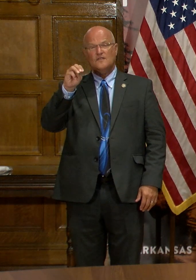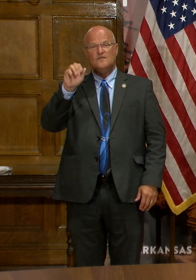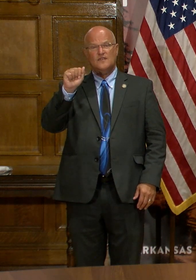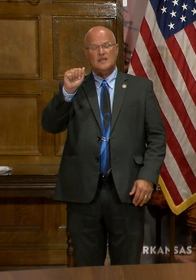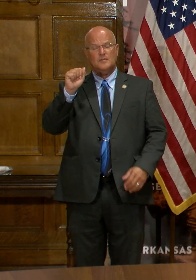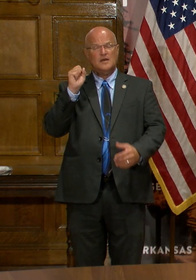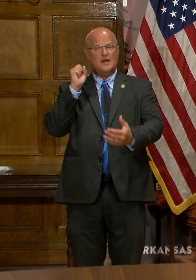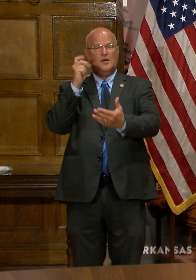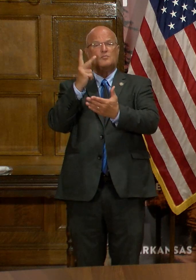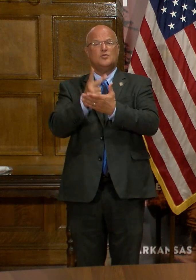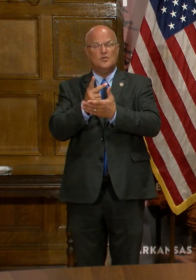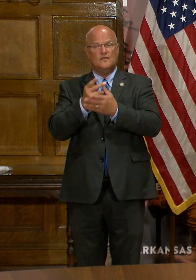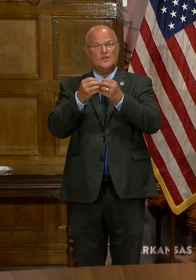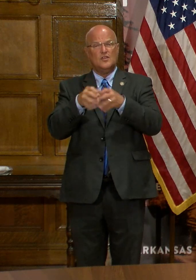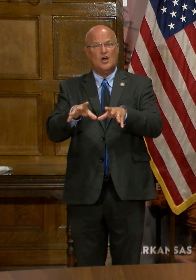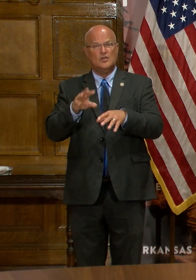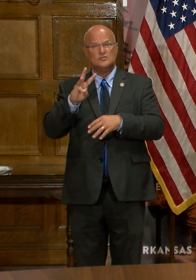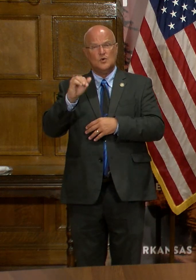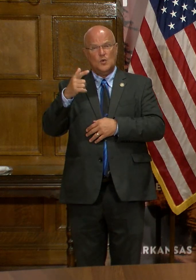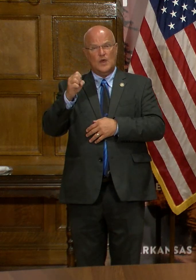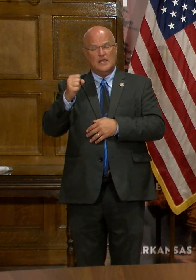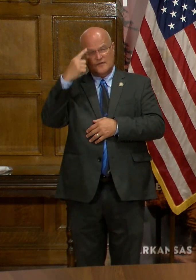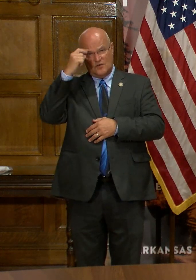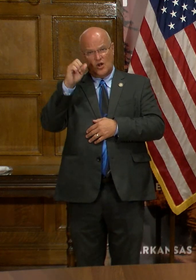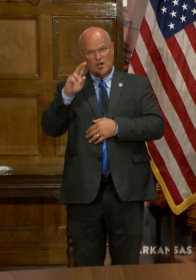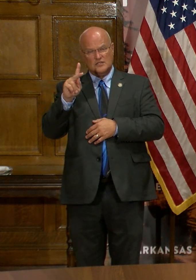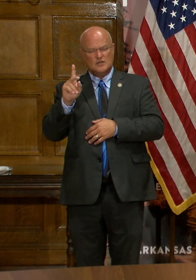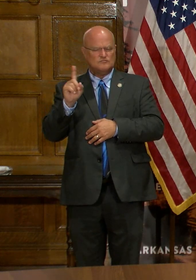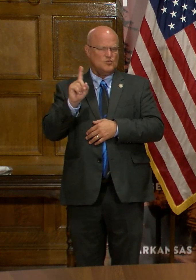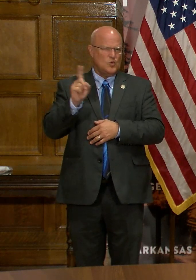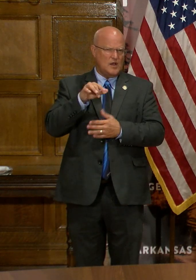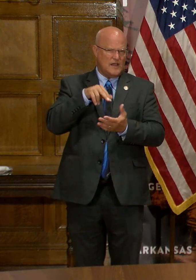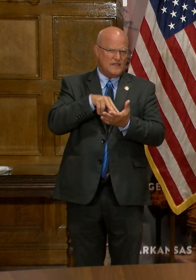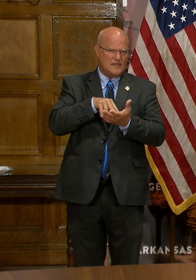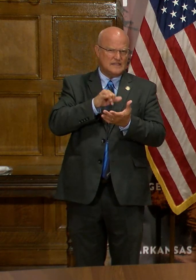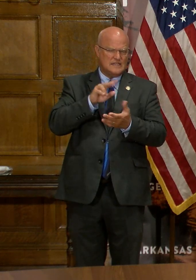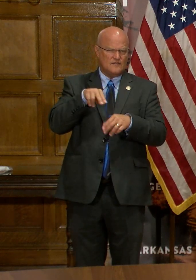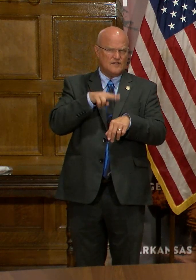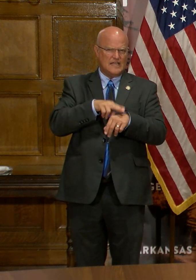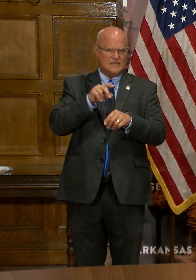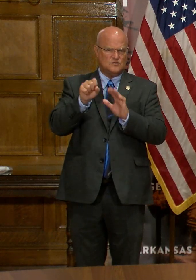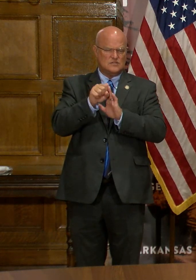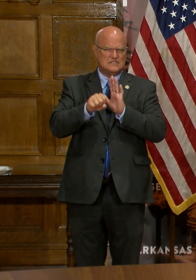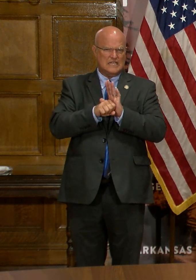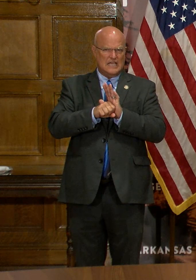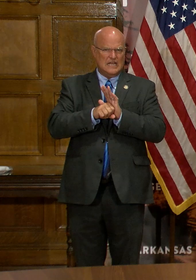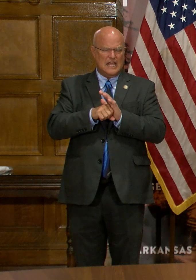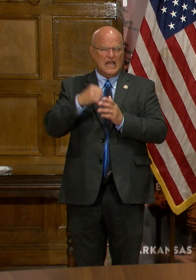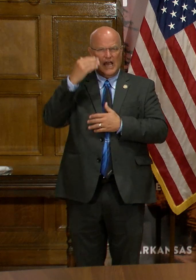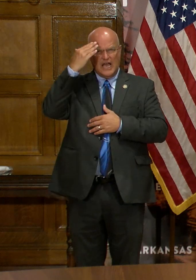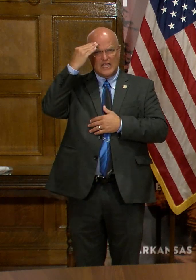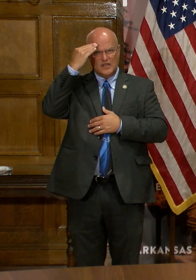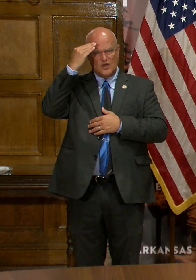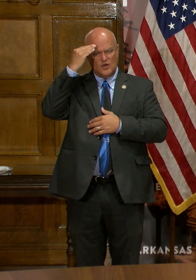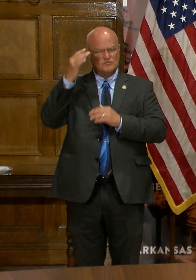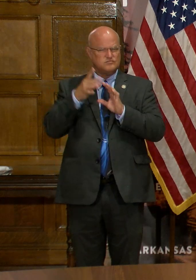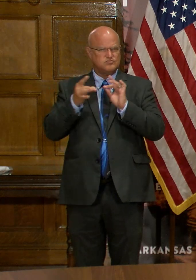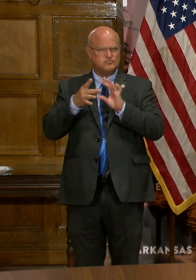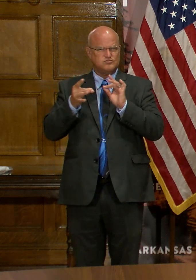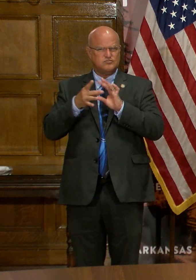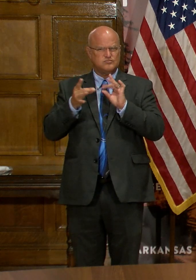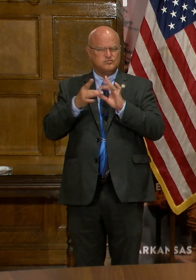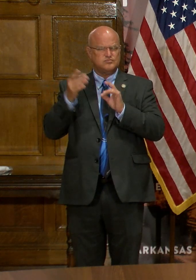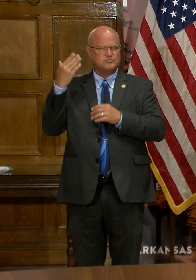grant for Arkansas, so I was wondering where that stands for the natural state, because I know the last time you had spoke on it in one of your press conference, you had